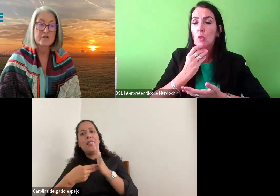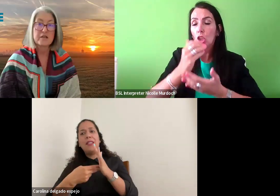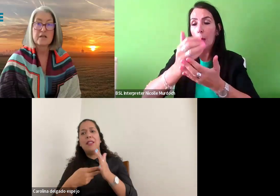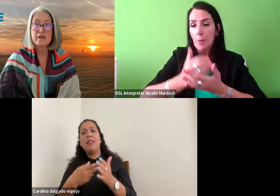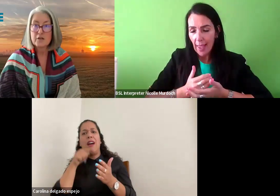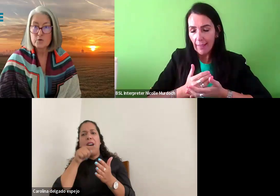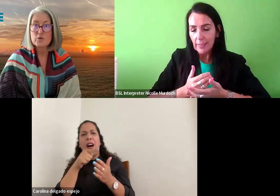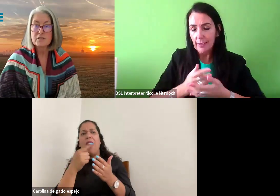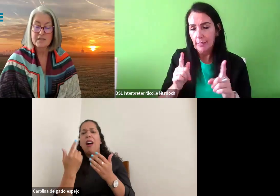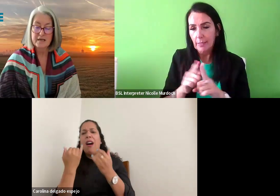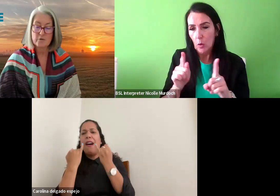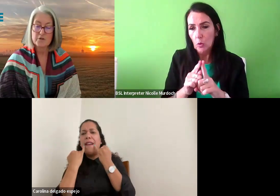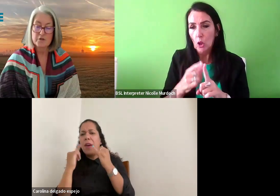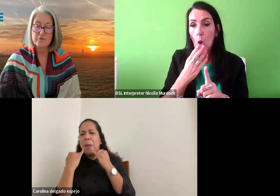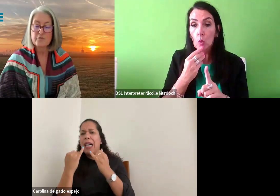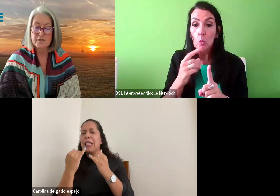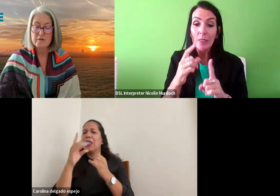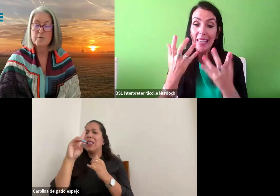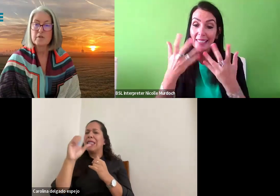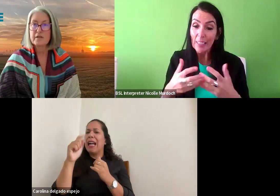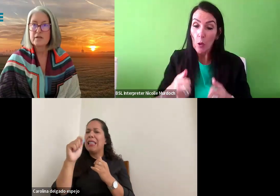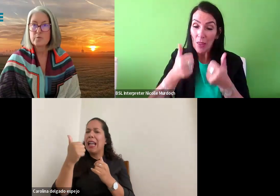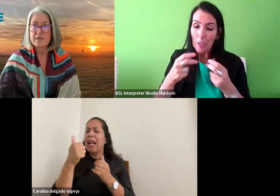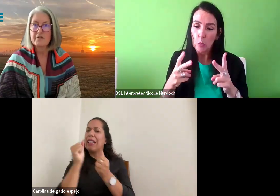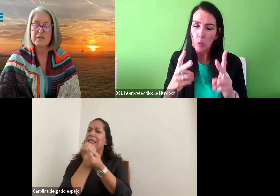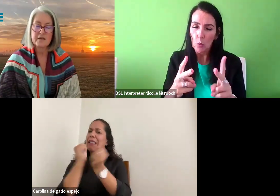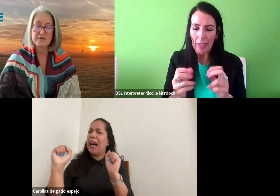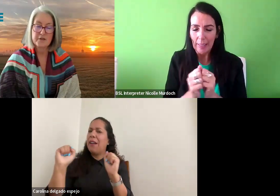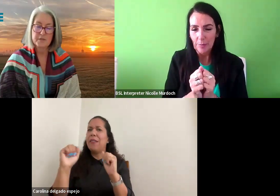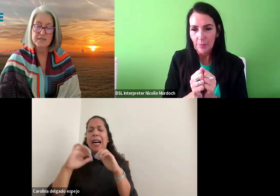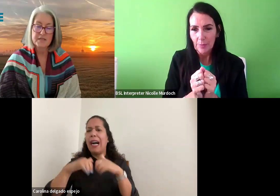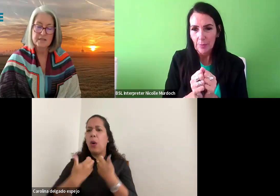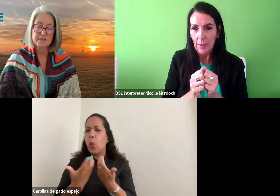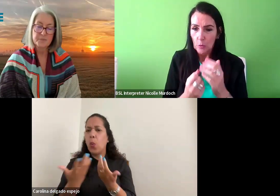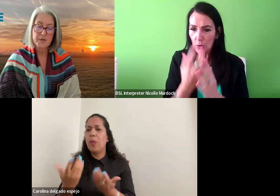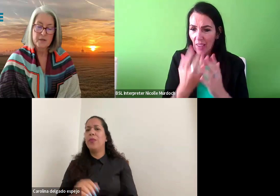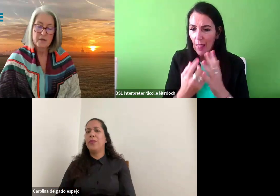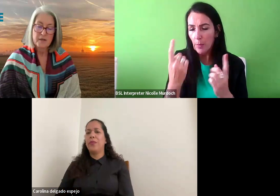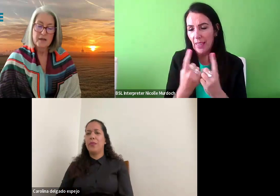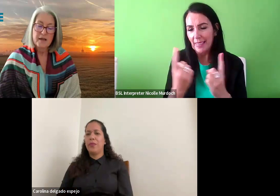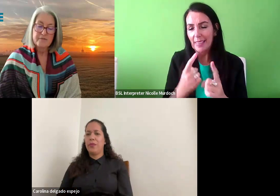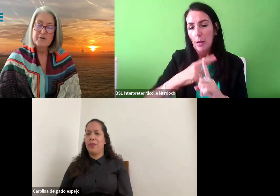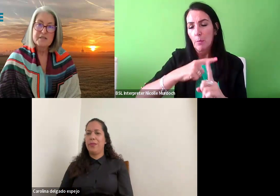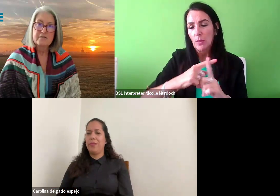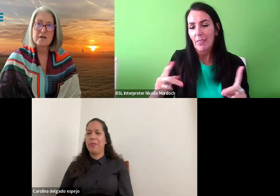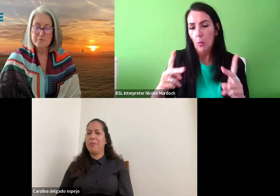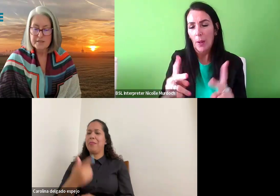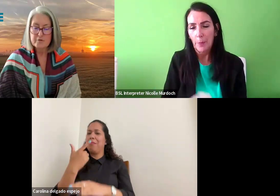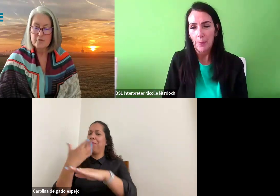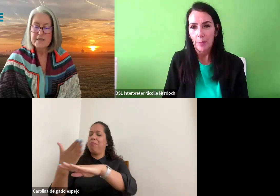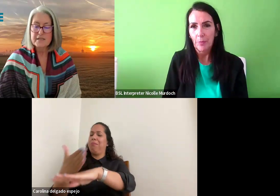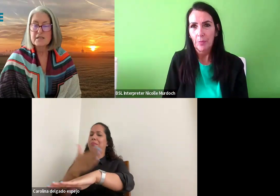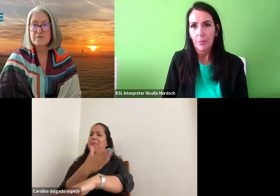and efficiently use the technology, for example, in humanitarian and development settings. We are at the time